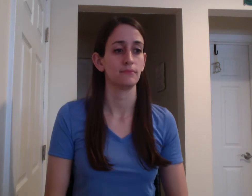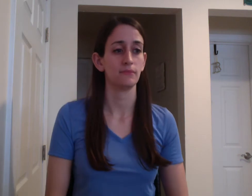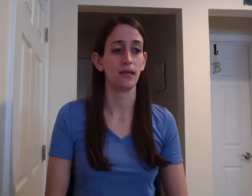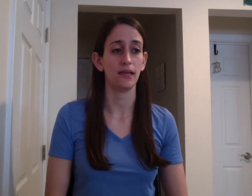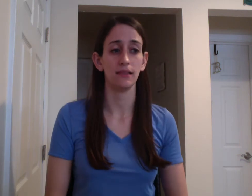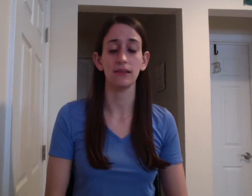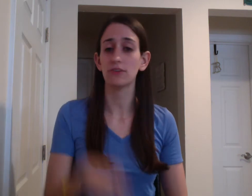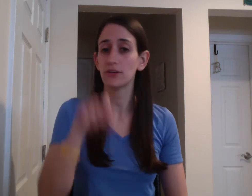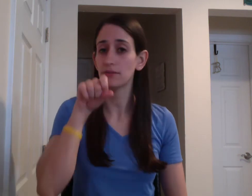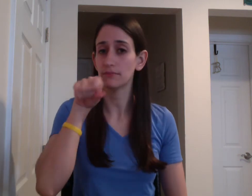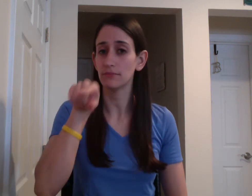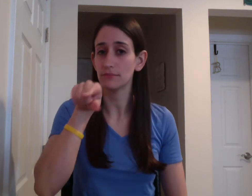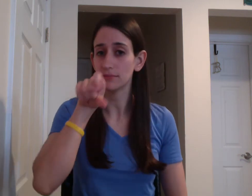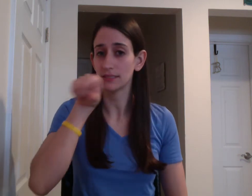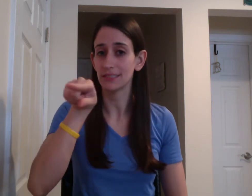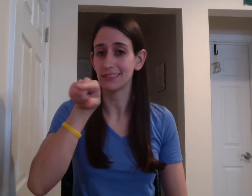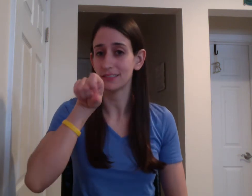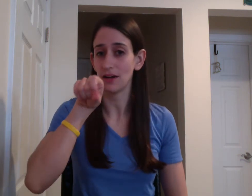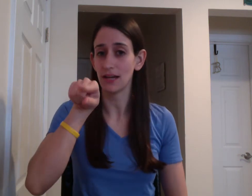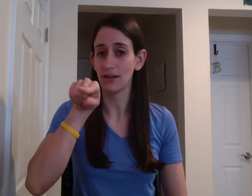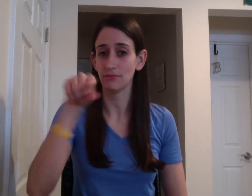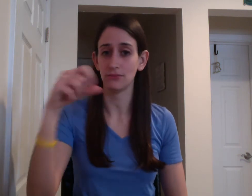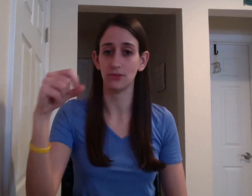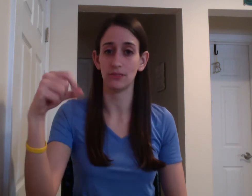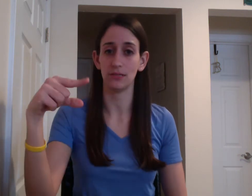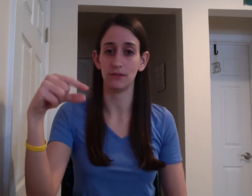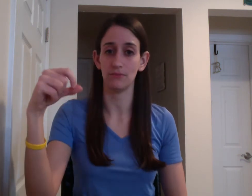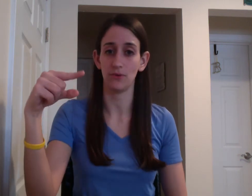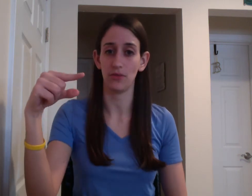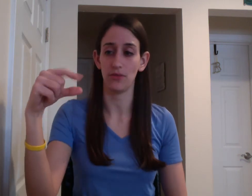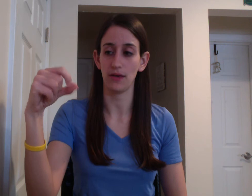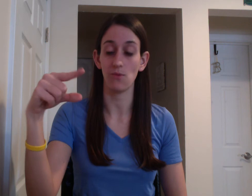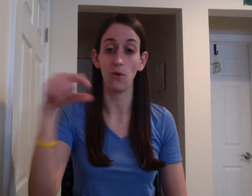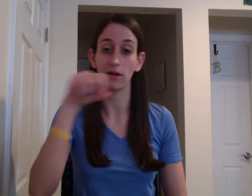A lizard sticks his tongue out, so it's going to be with a one.